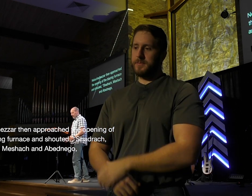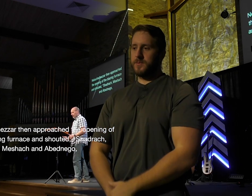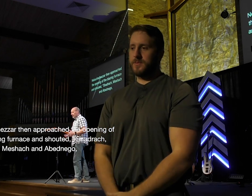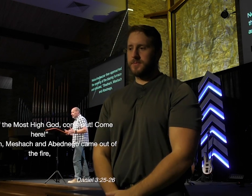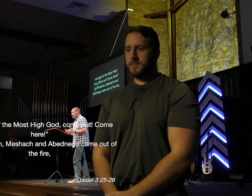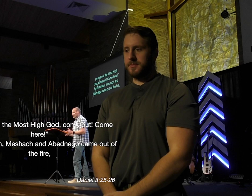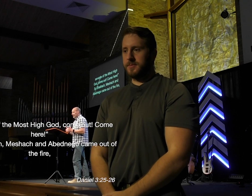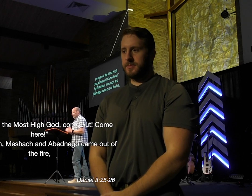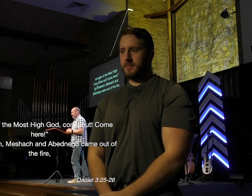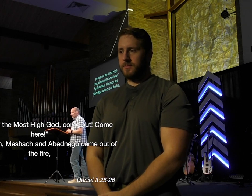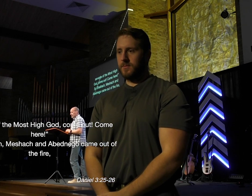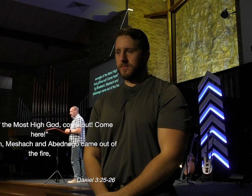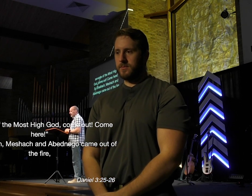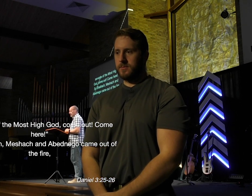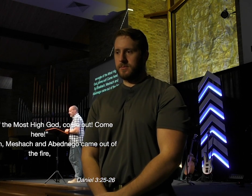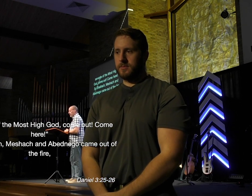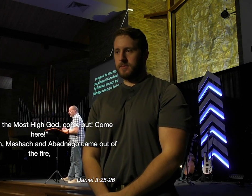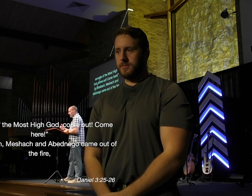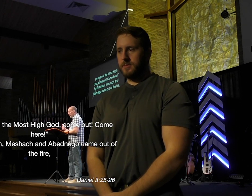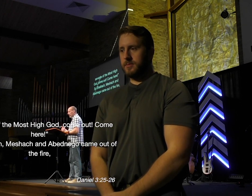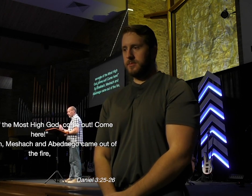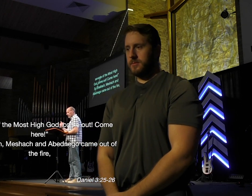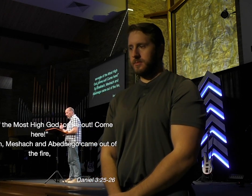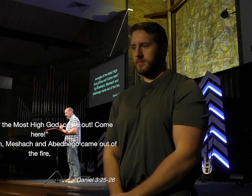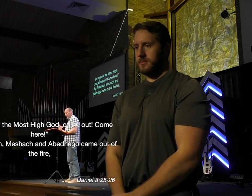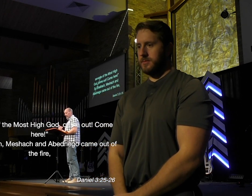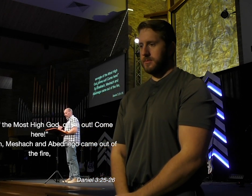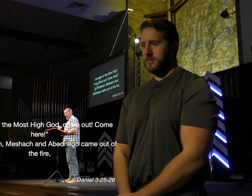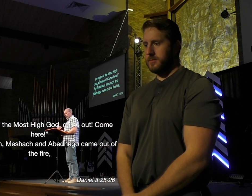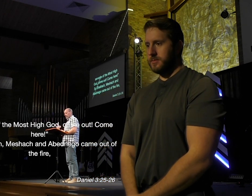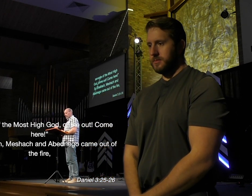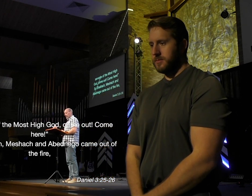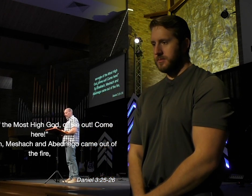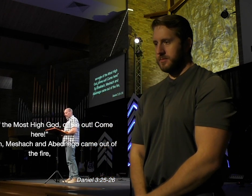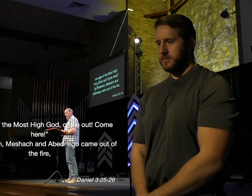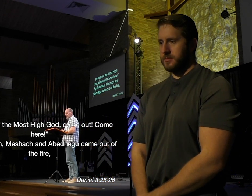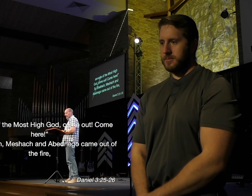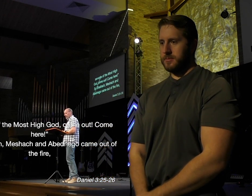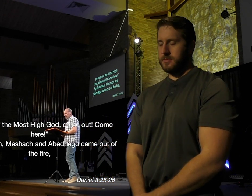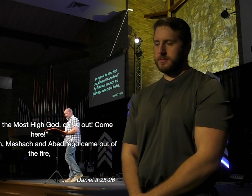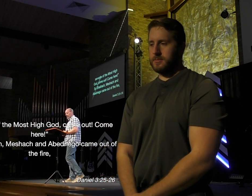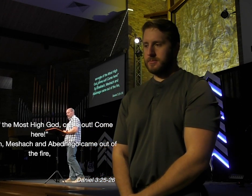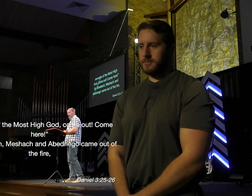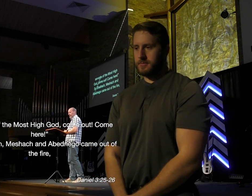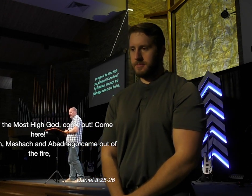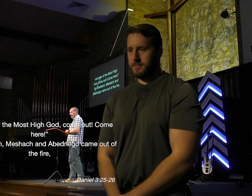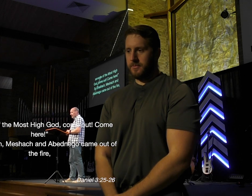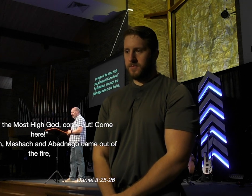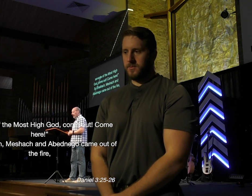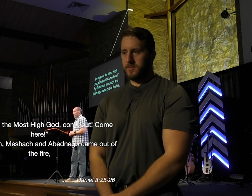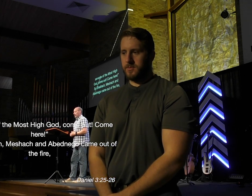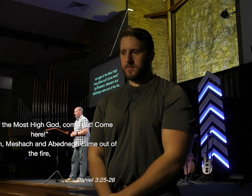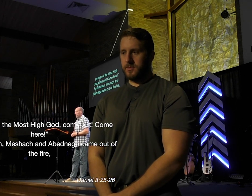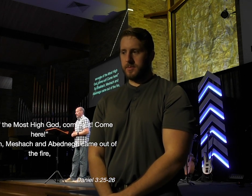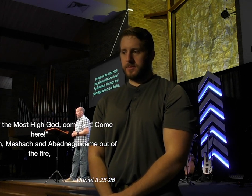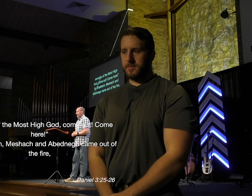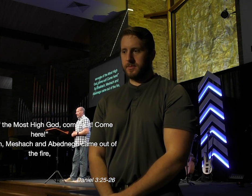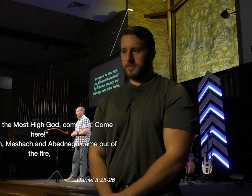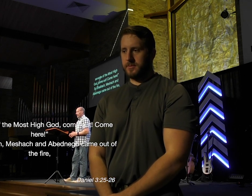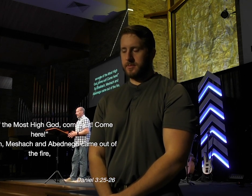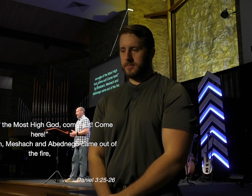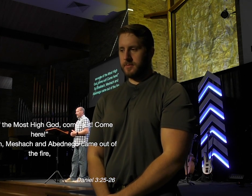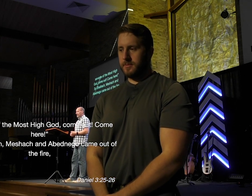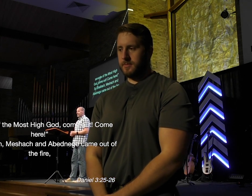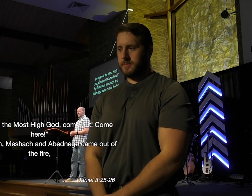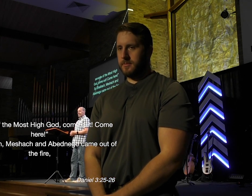Meshach, and Abednego, servants of the Most High God, come out, come here." So Shadrach, Meshach, and Abednego came out